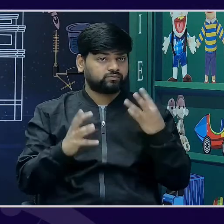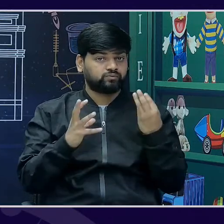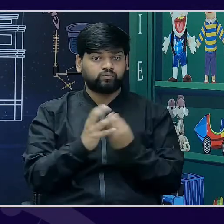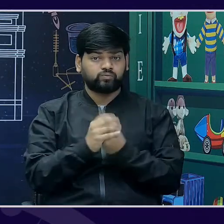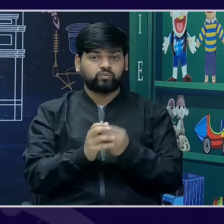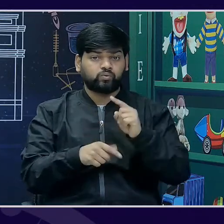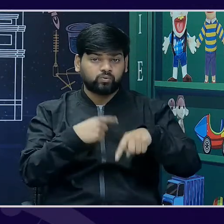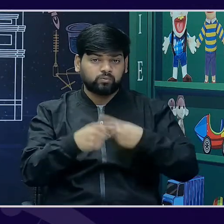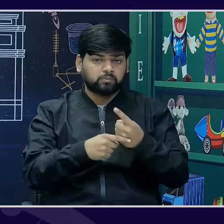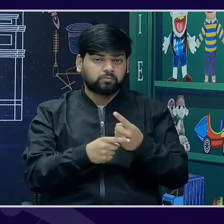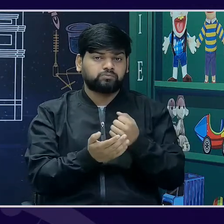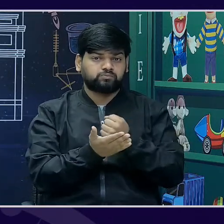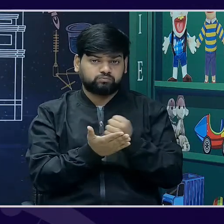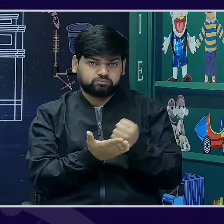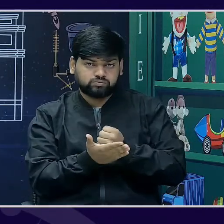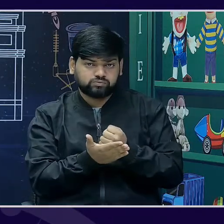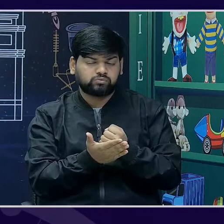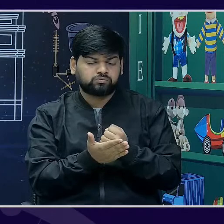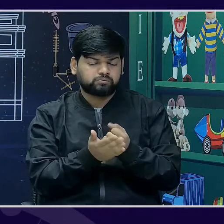lot of studies, lot of